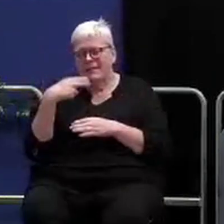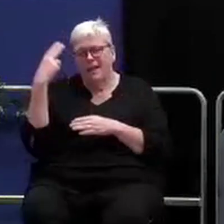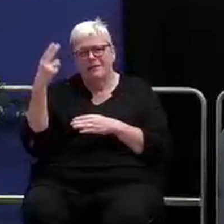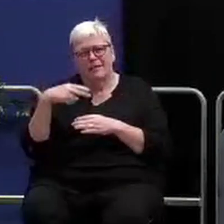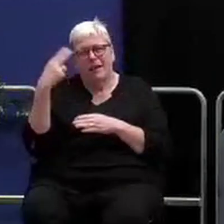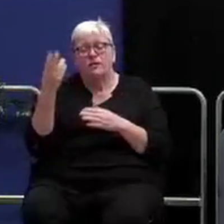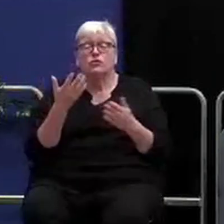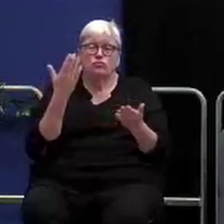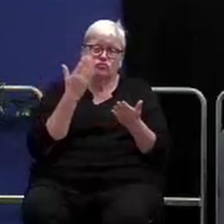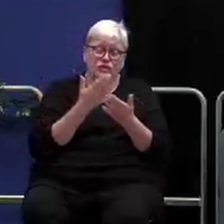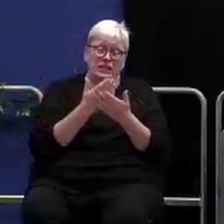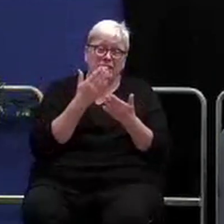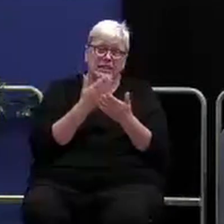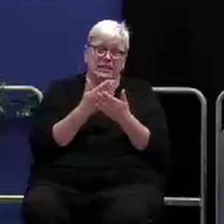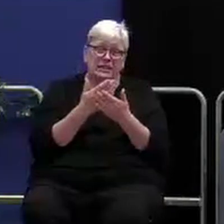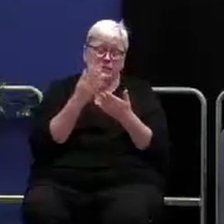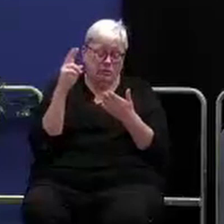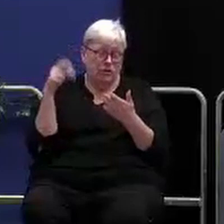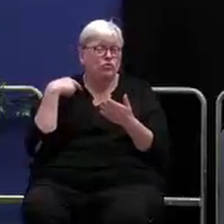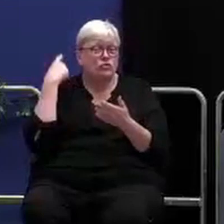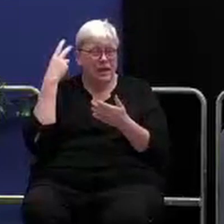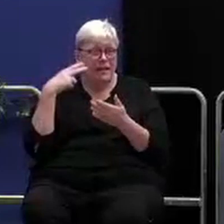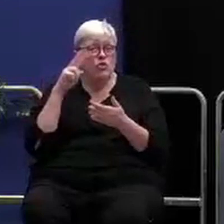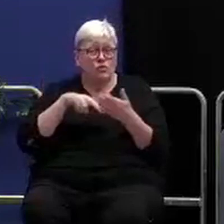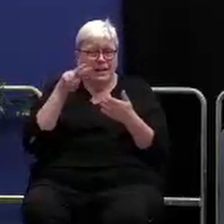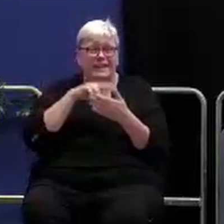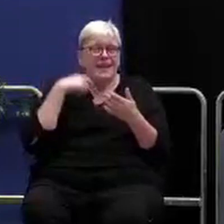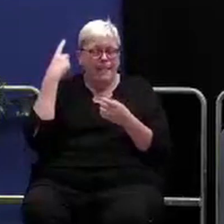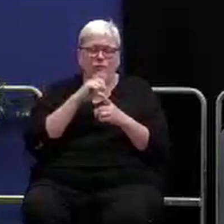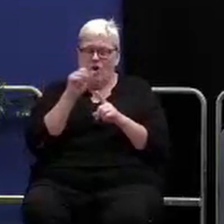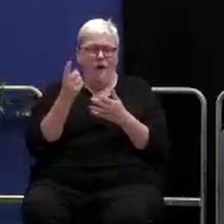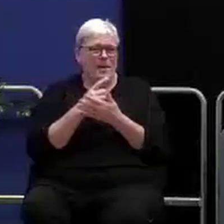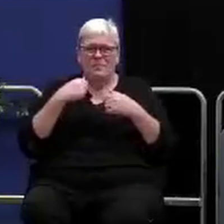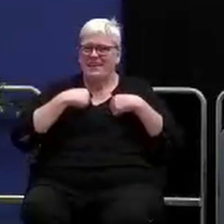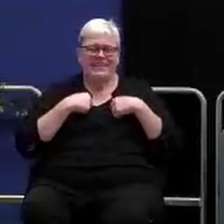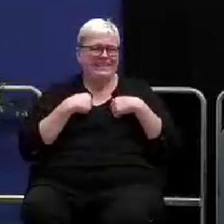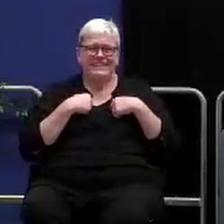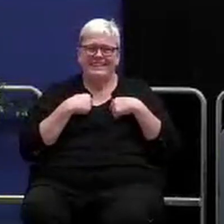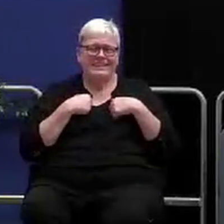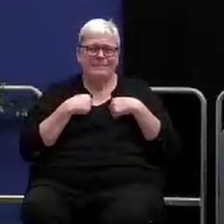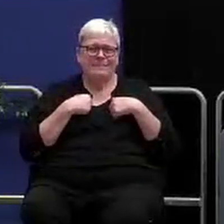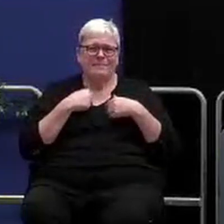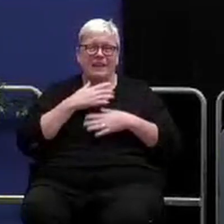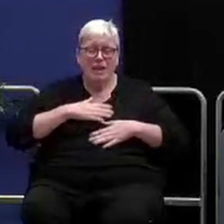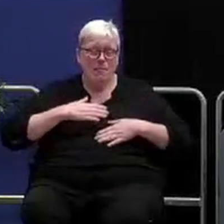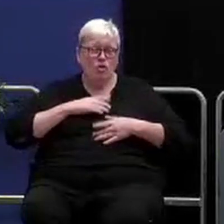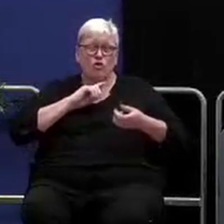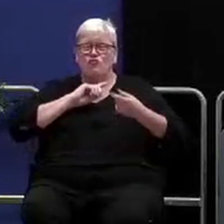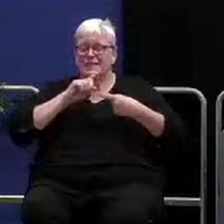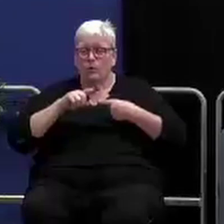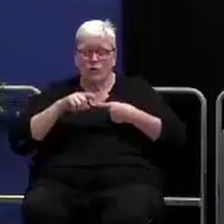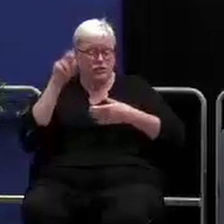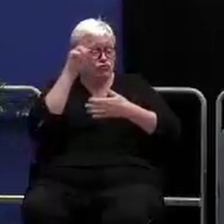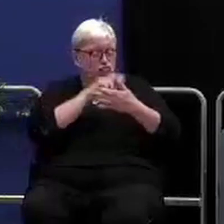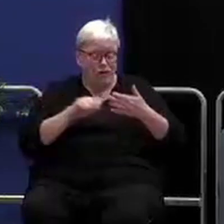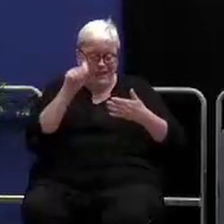And basically, by reading it aloud, it wasn't about me. And so it was, if I had an emotional response to the